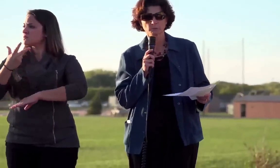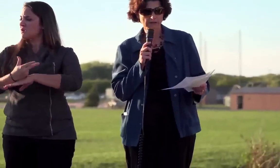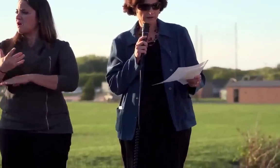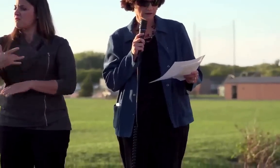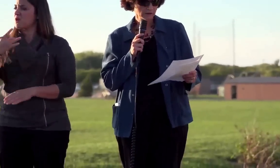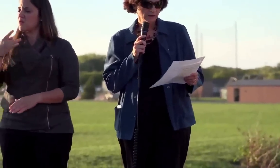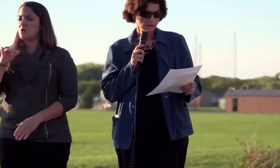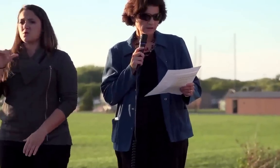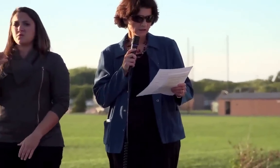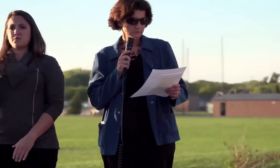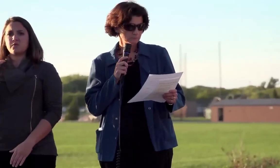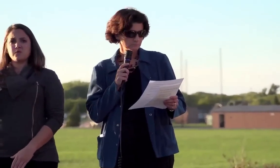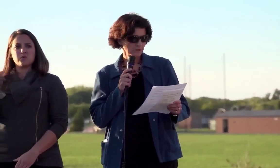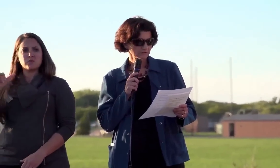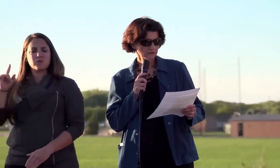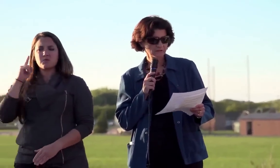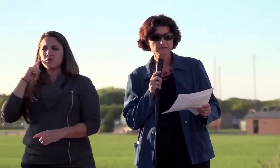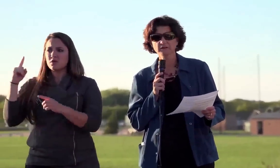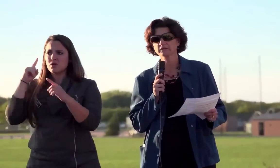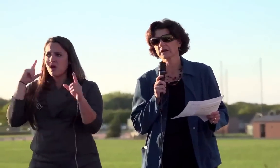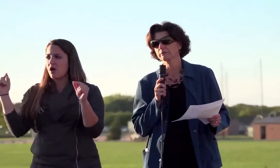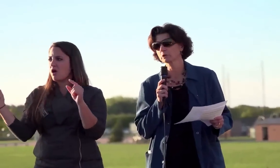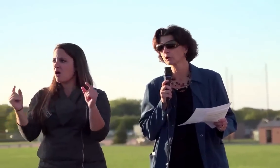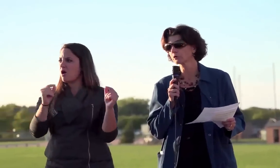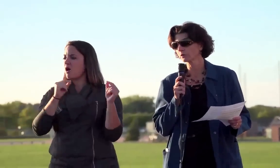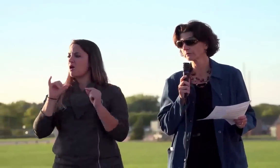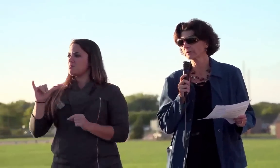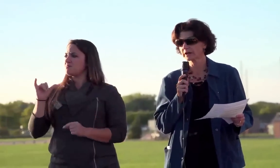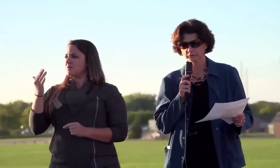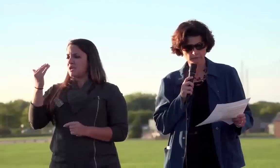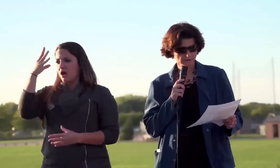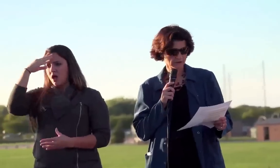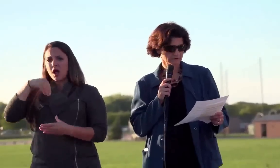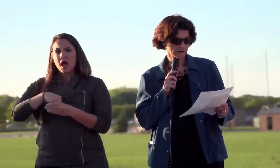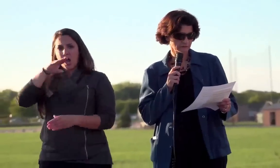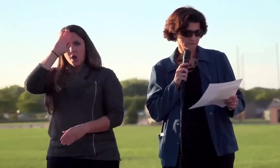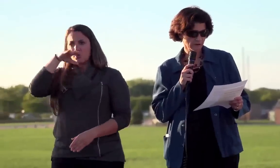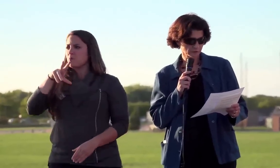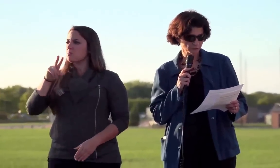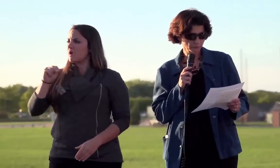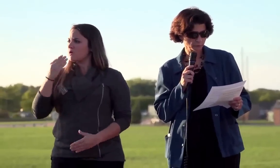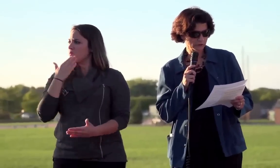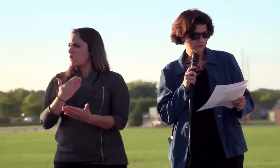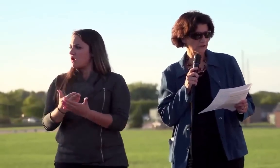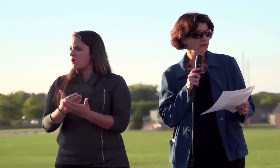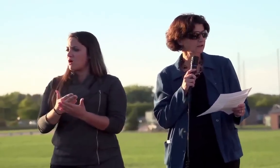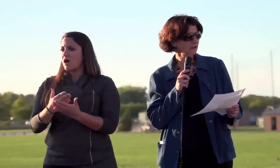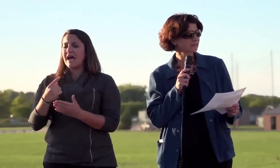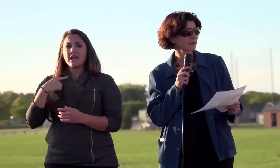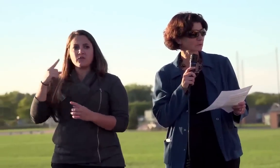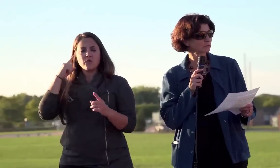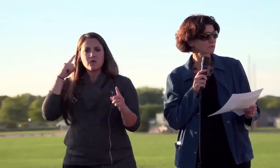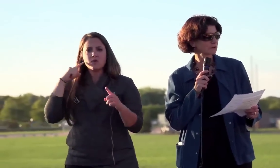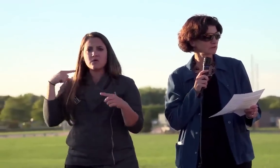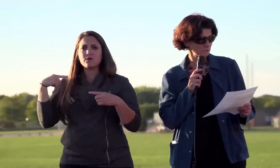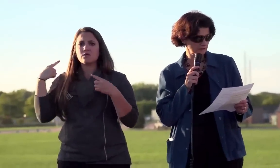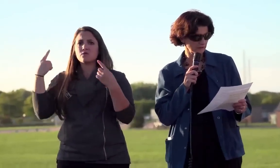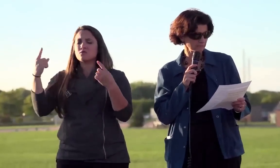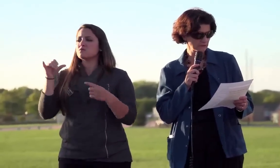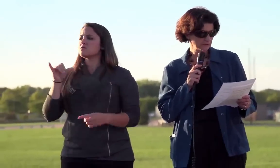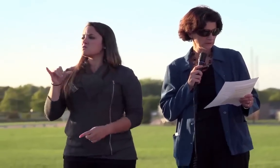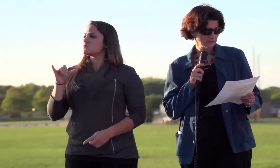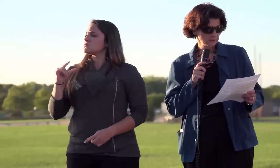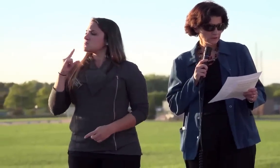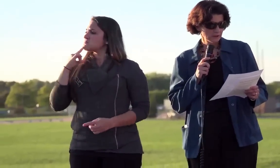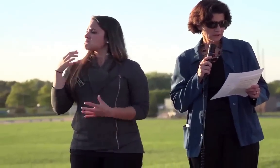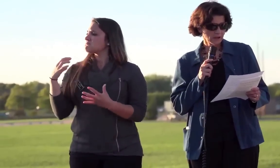certainly want to thank you. Based on the things that I've learned over the last few days, I truly wish that I had the opportunity to meet him, to have this